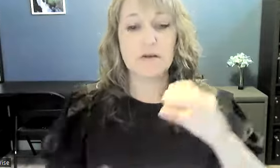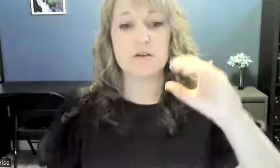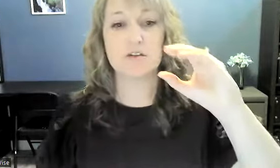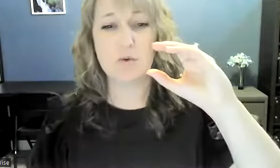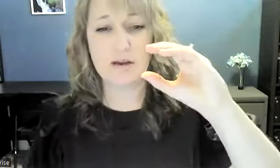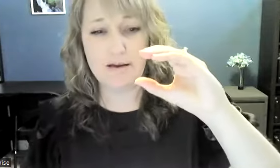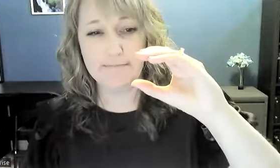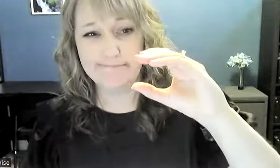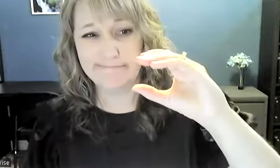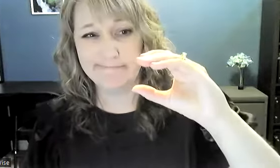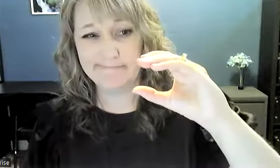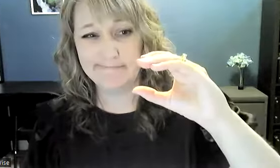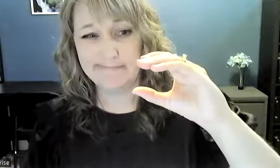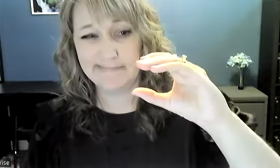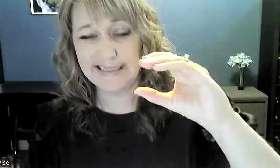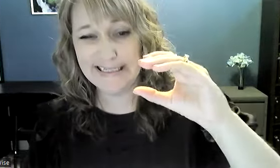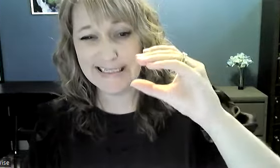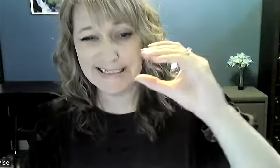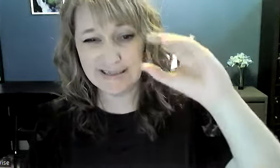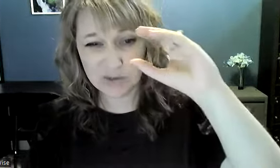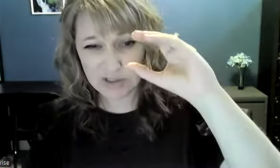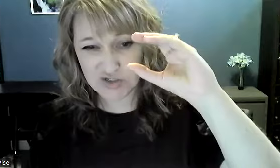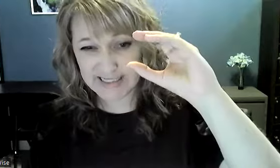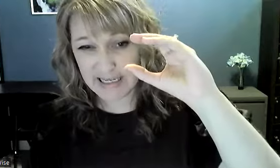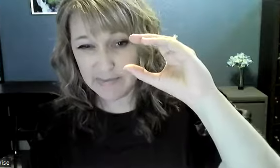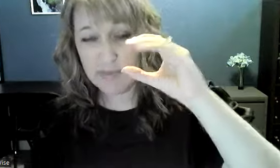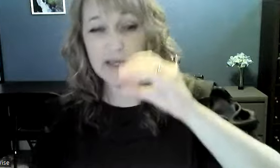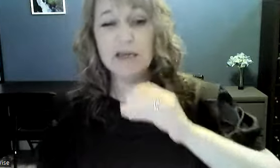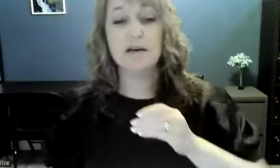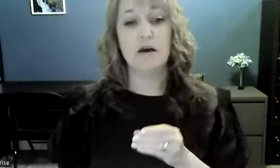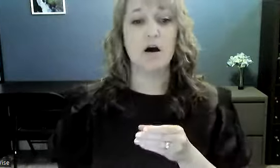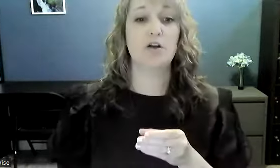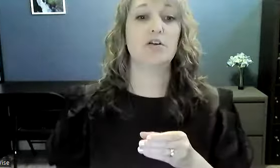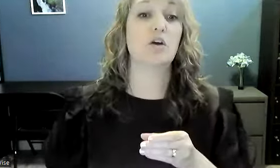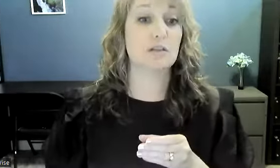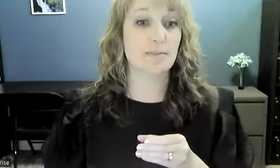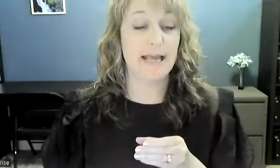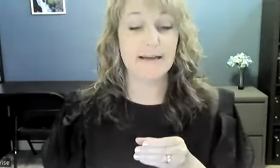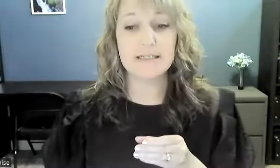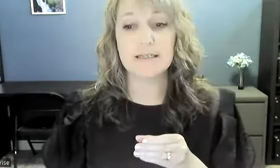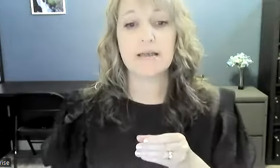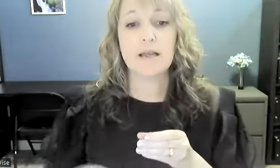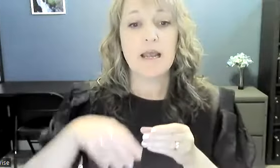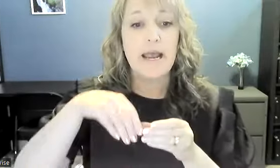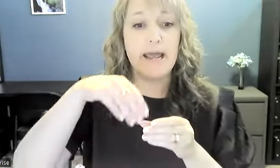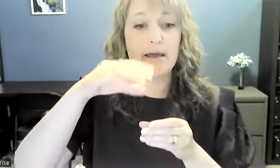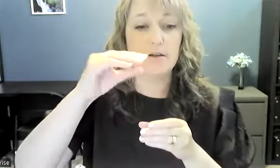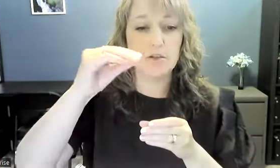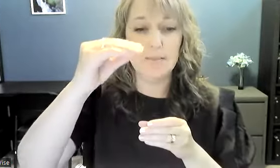So you want to, like a squished C maybe on your non-dominant hand. And your dominant hand will